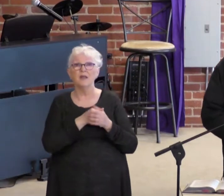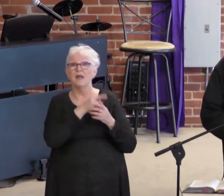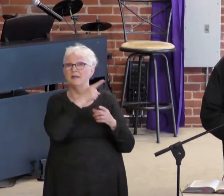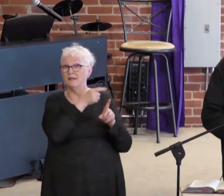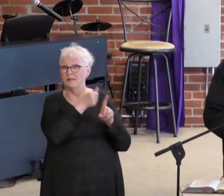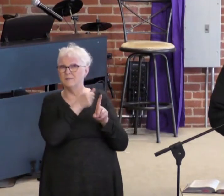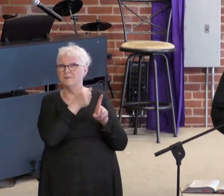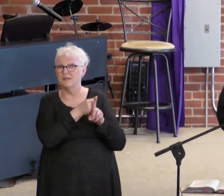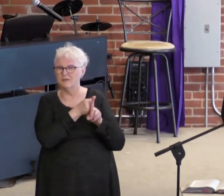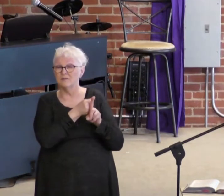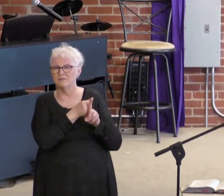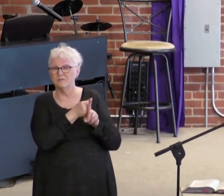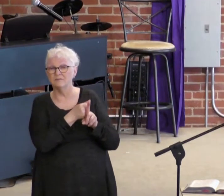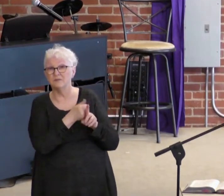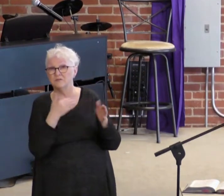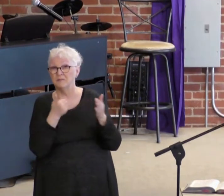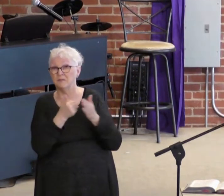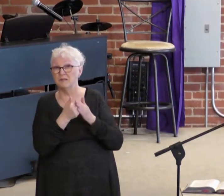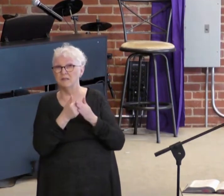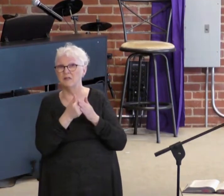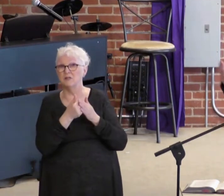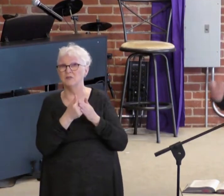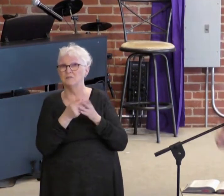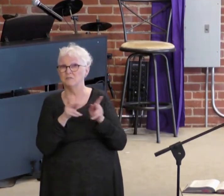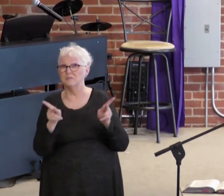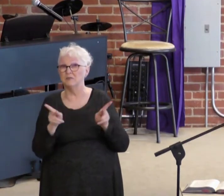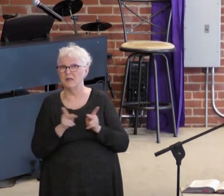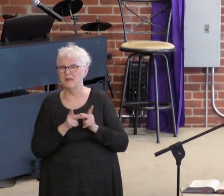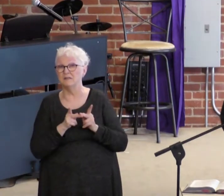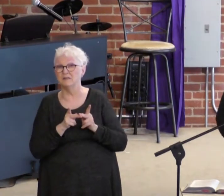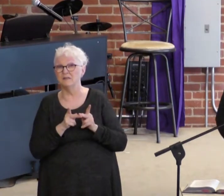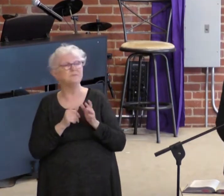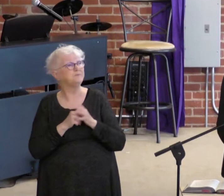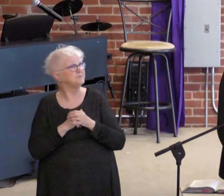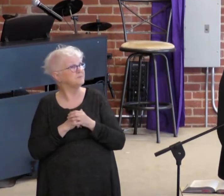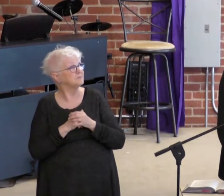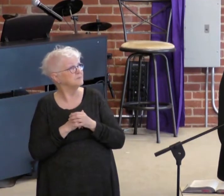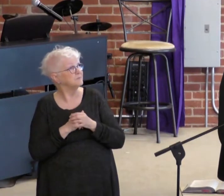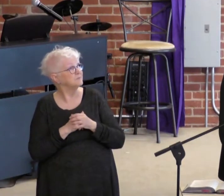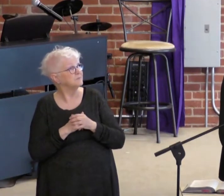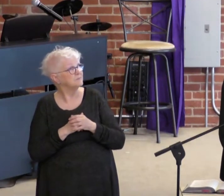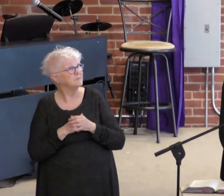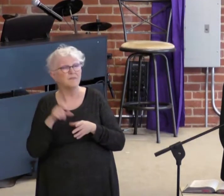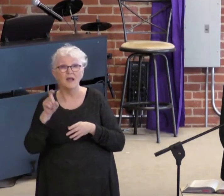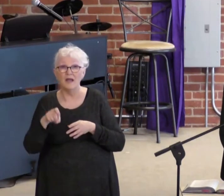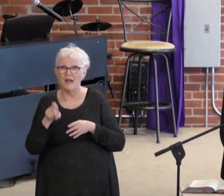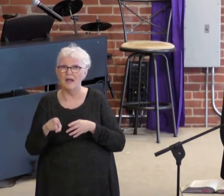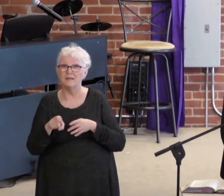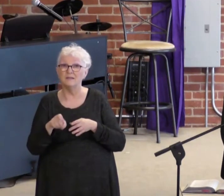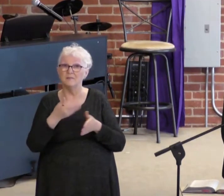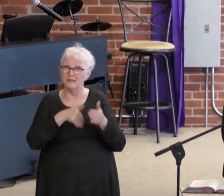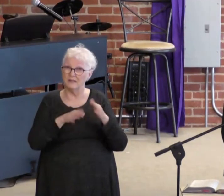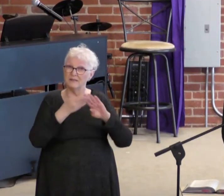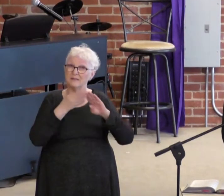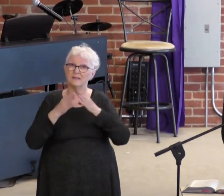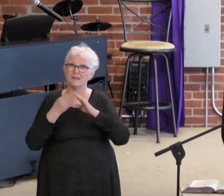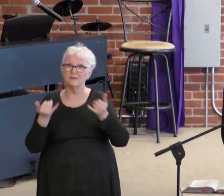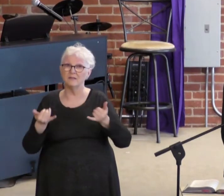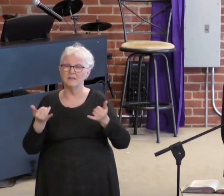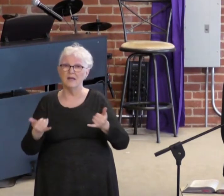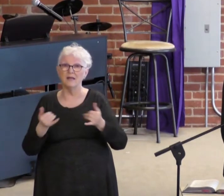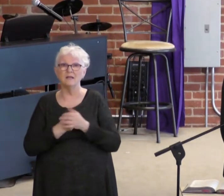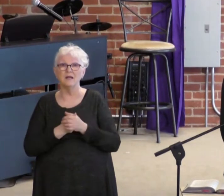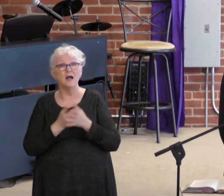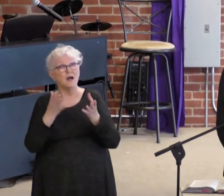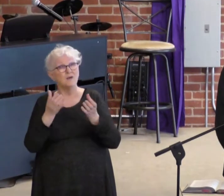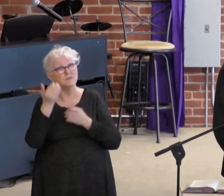from a neighboring county as well, not far from here. But he said, "Pastor Will, I had to be in town today. I just want you to know that life is